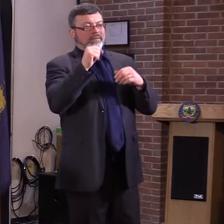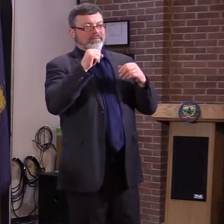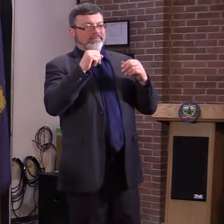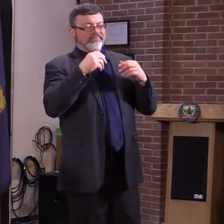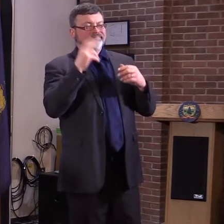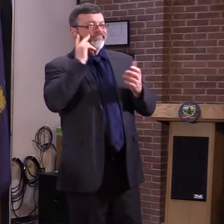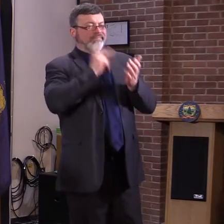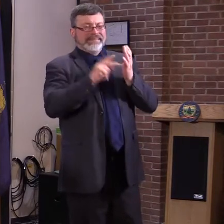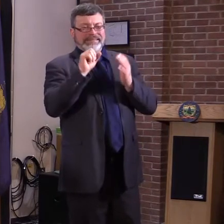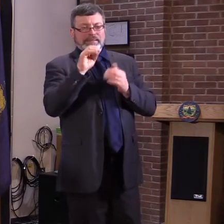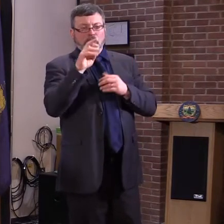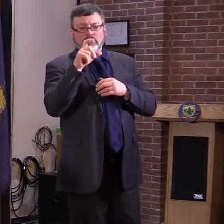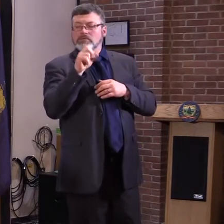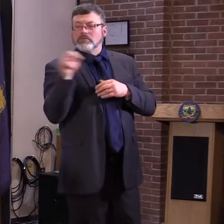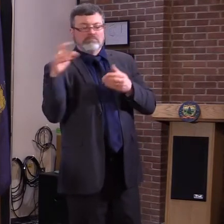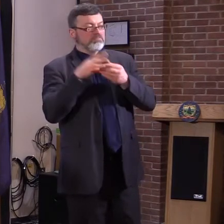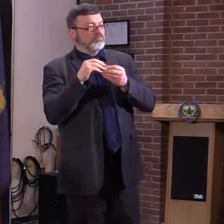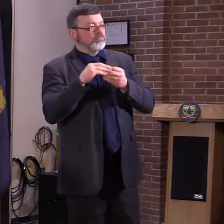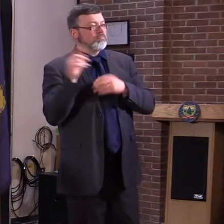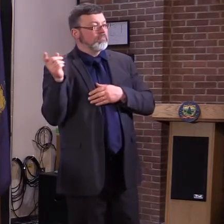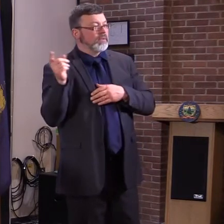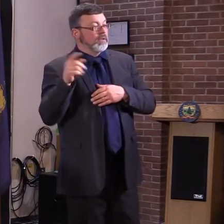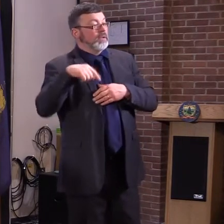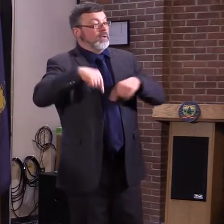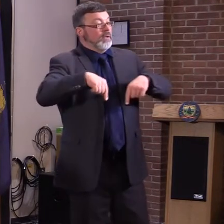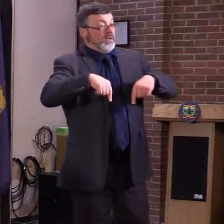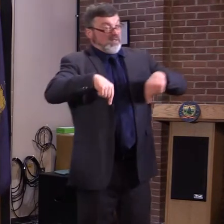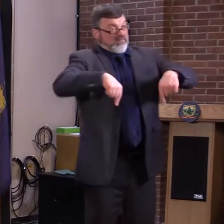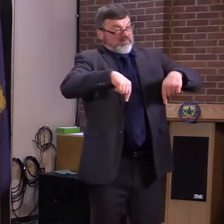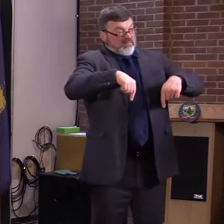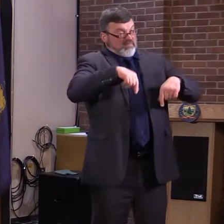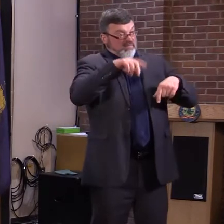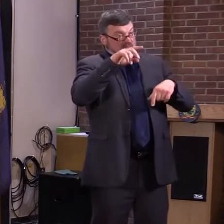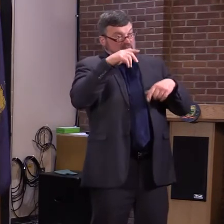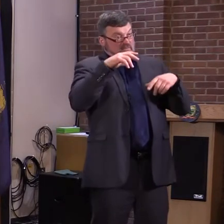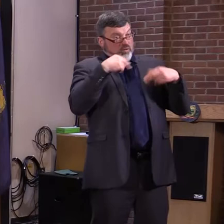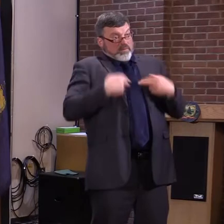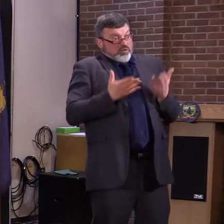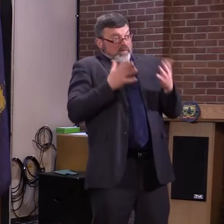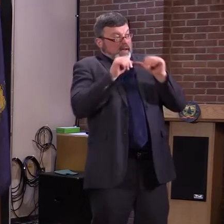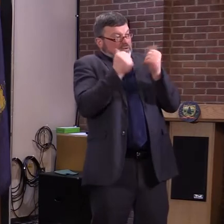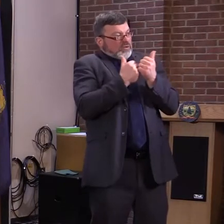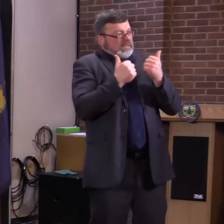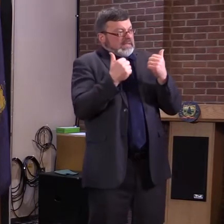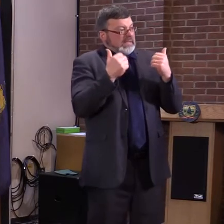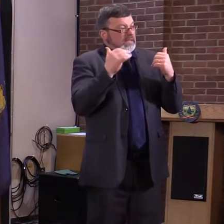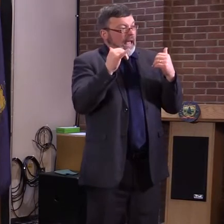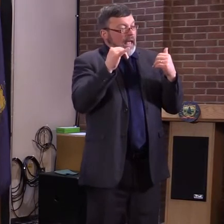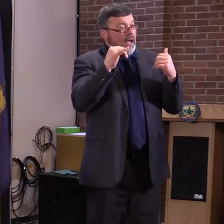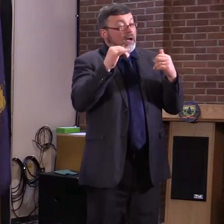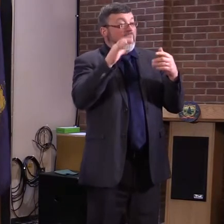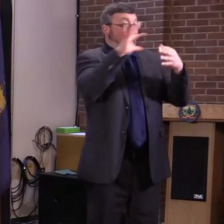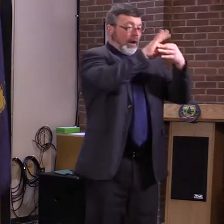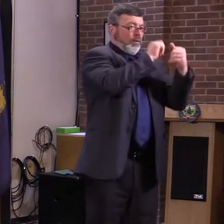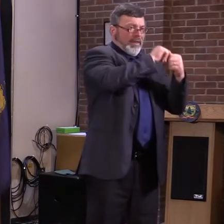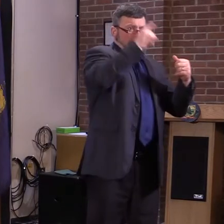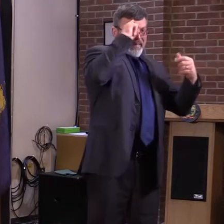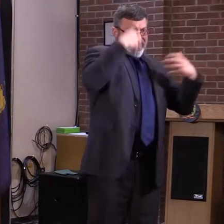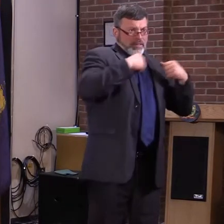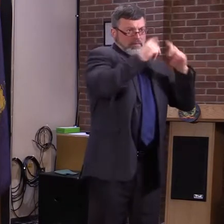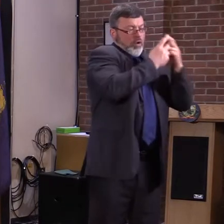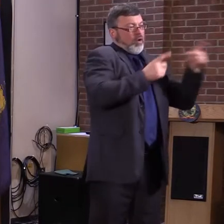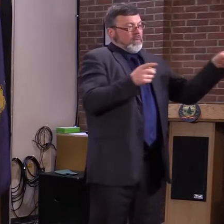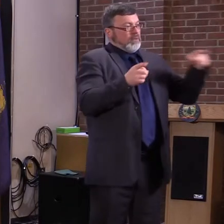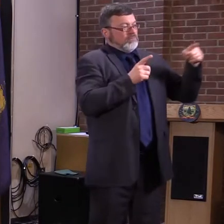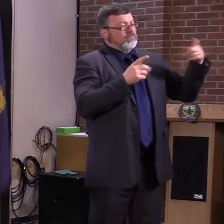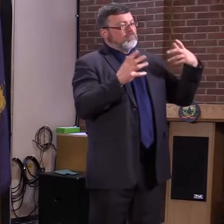So on an ongoing basis, the Agency of Human Services through our Department of Mental Health, through the Department of Health, collects information on